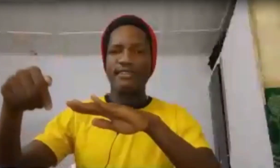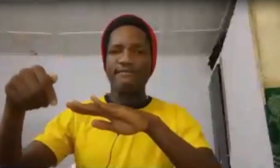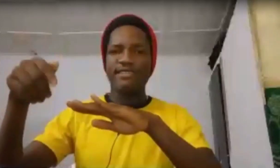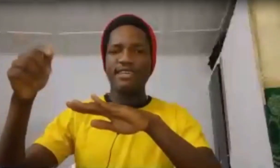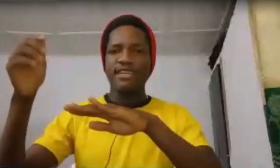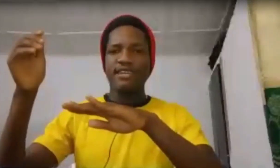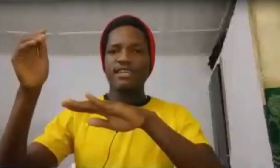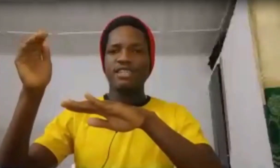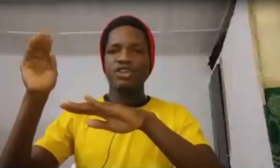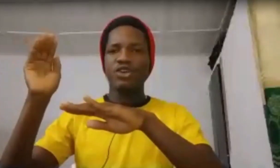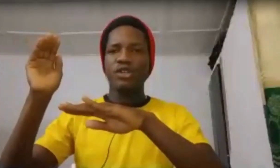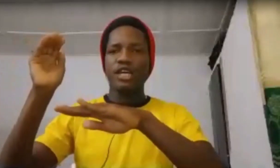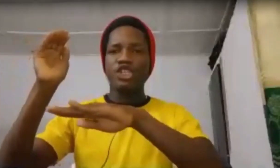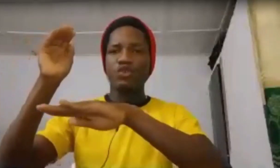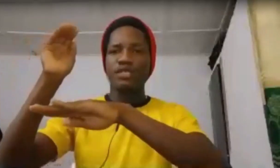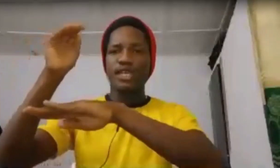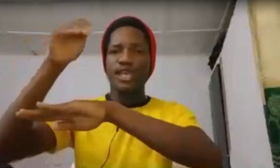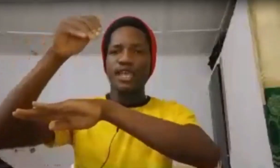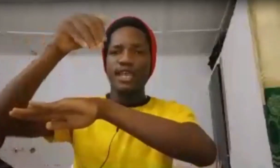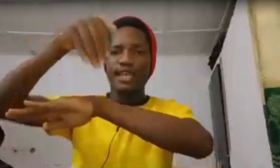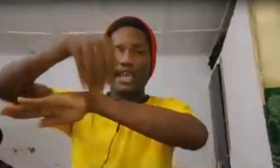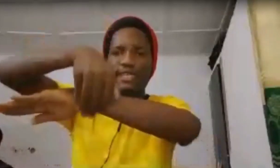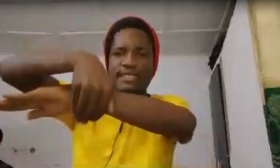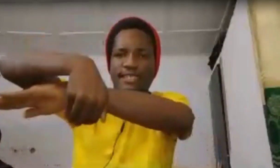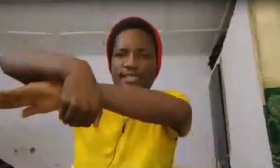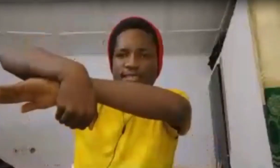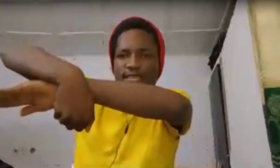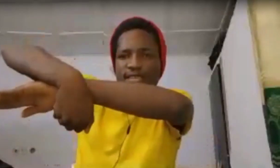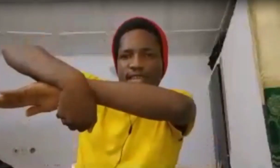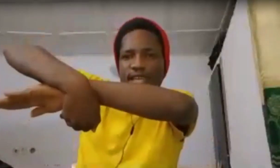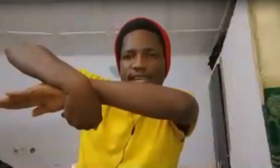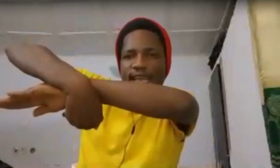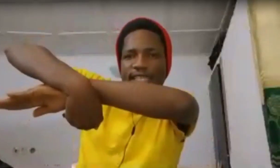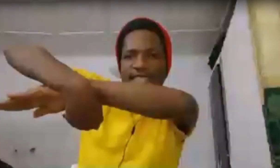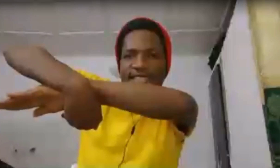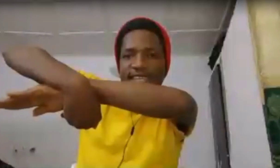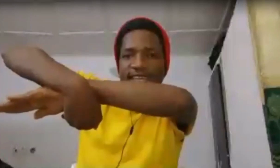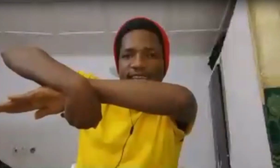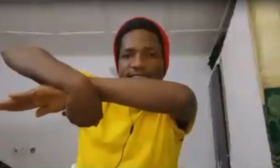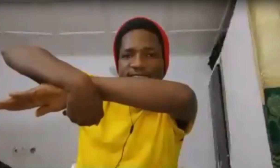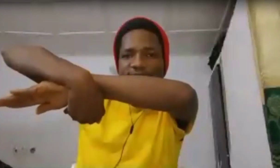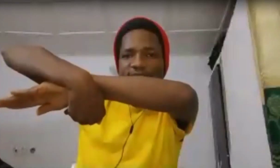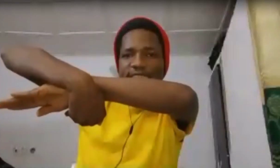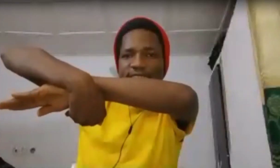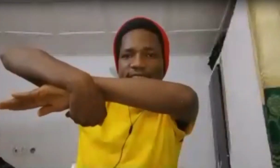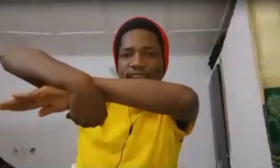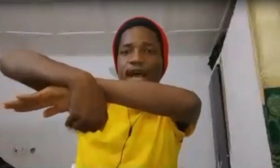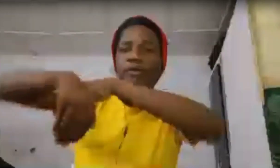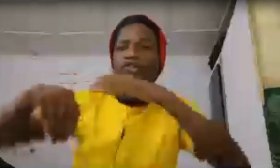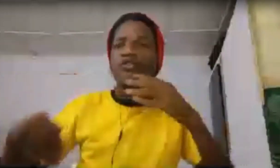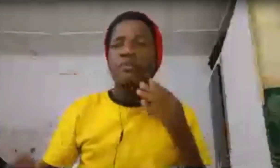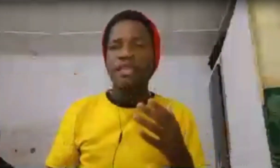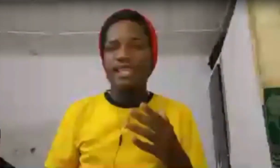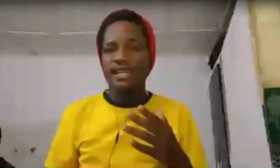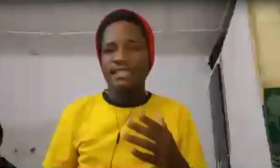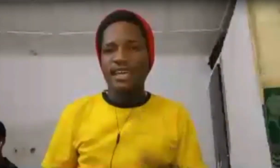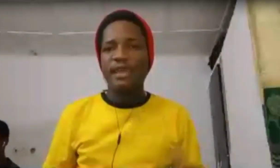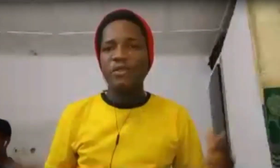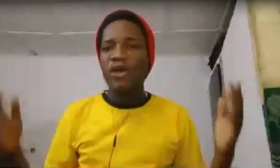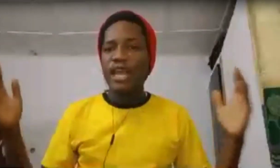So we say night. night. I'm going to repeat that, and I know I am